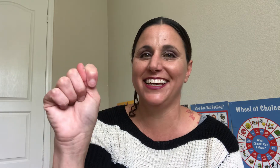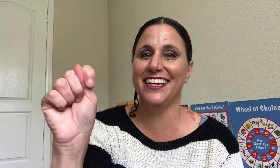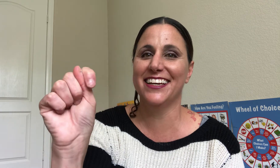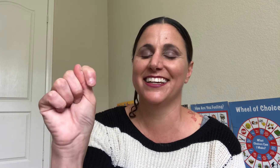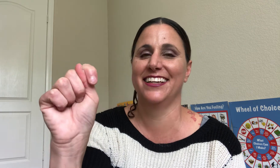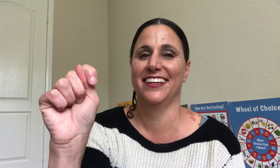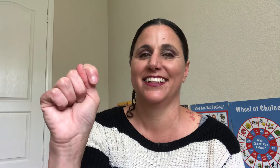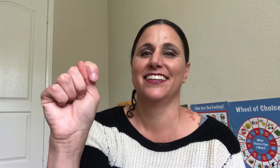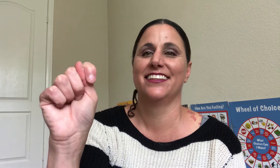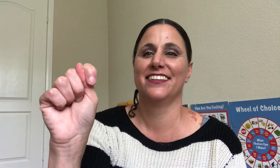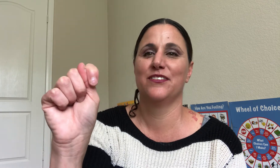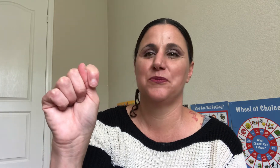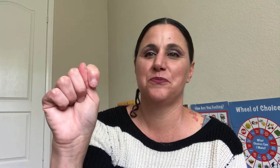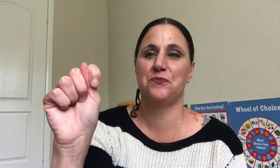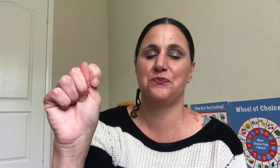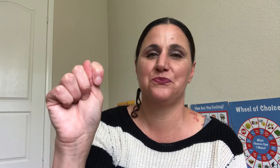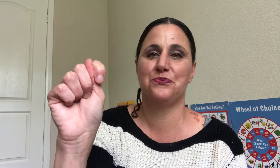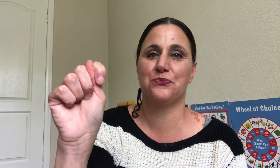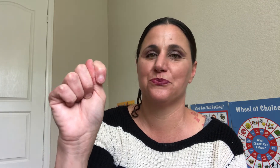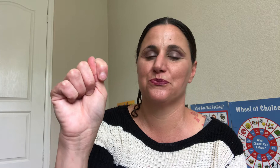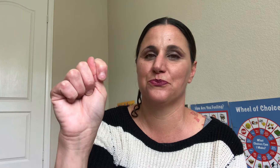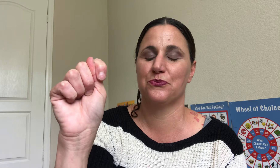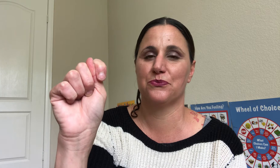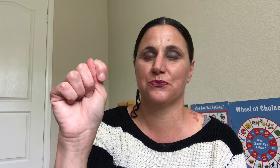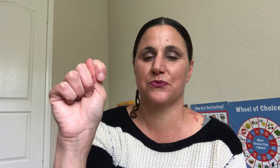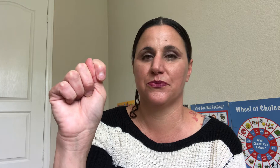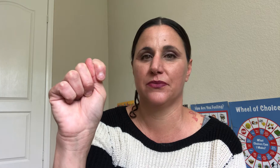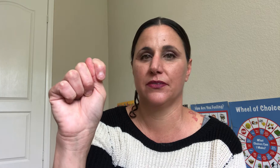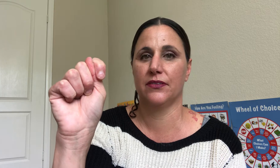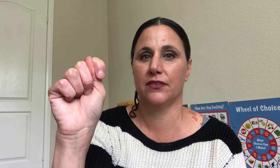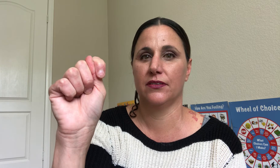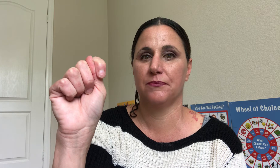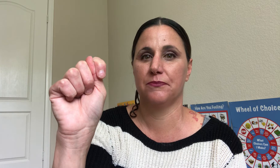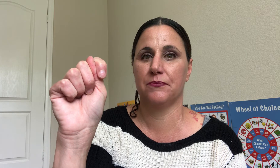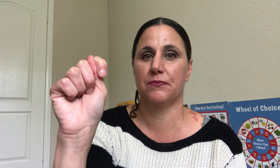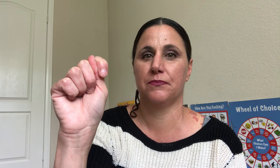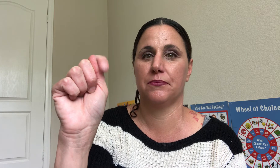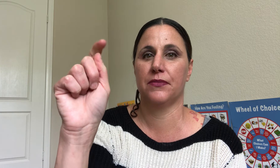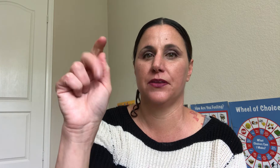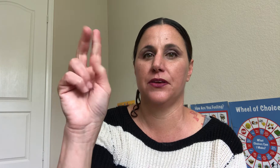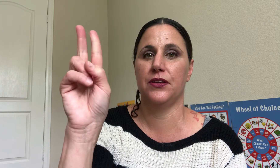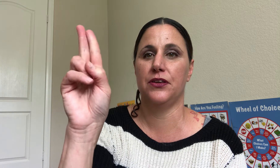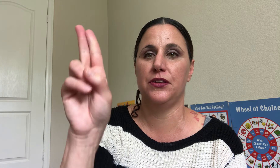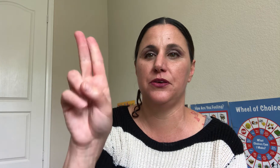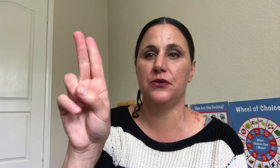U